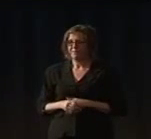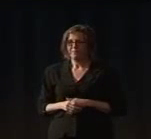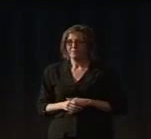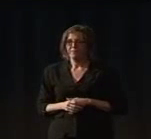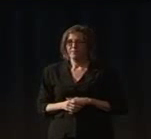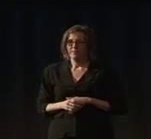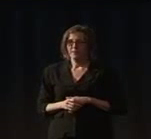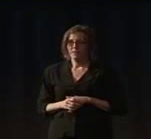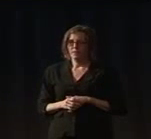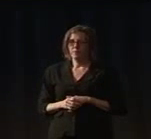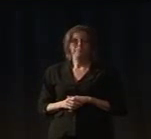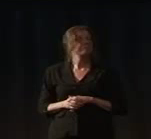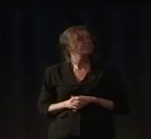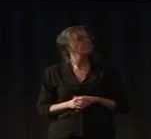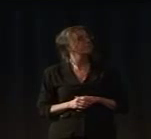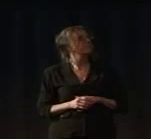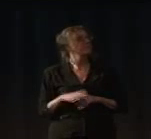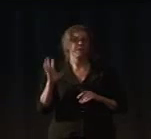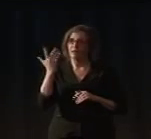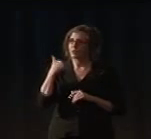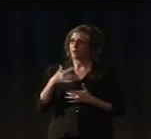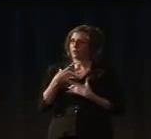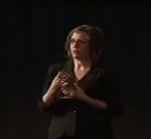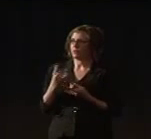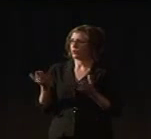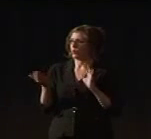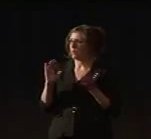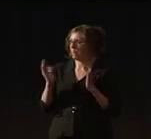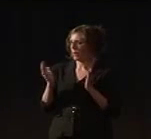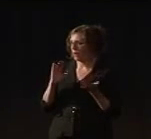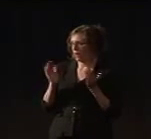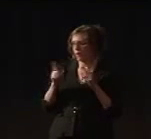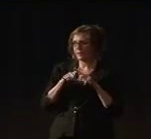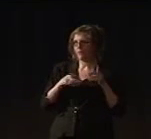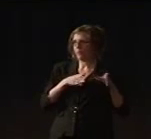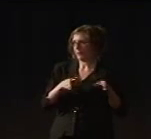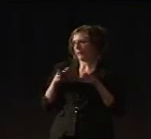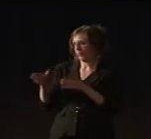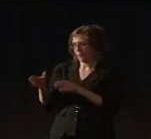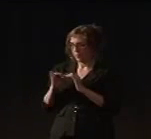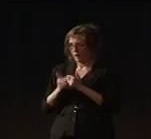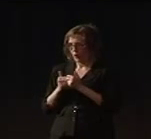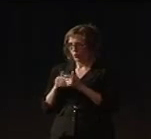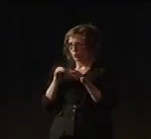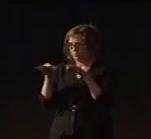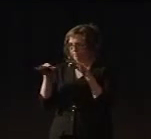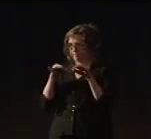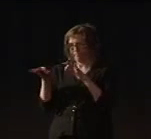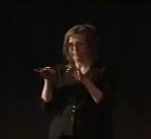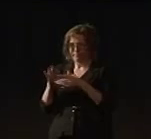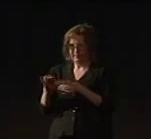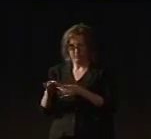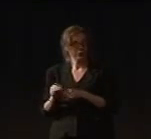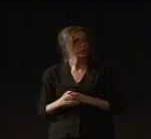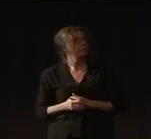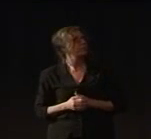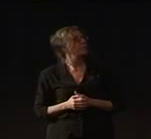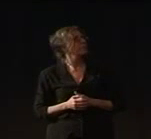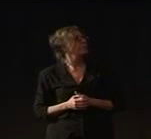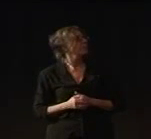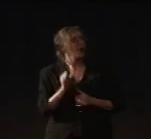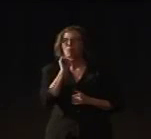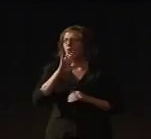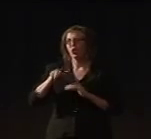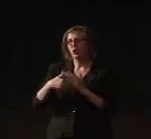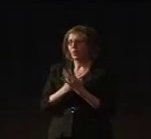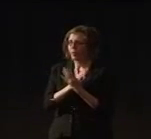And that's why it's so interesting to compare those different medium. And I'm not going to go to all of those